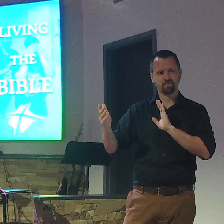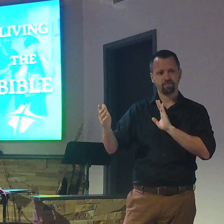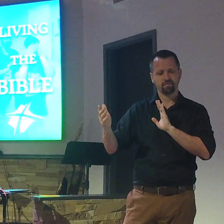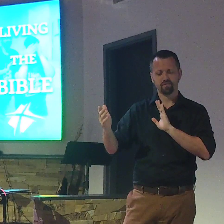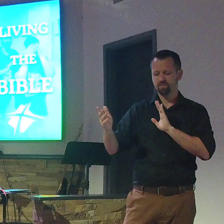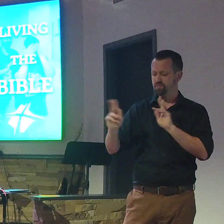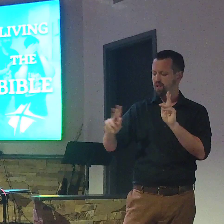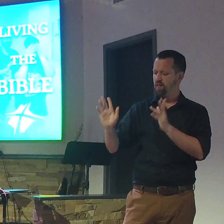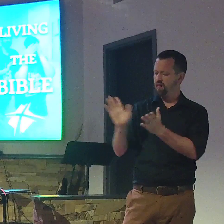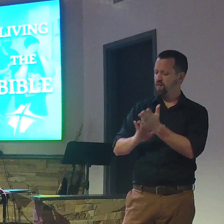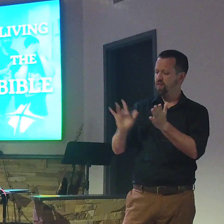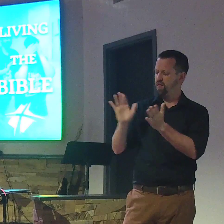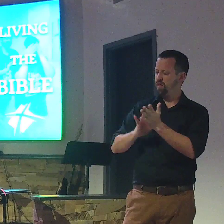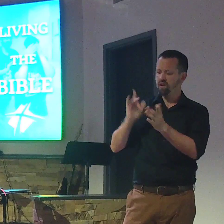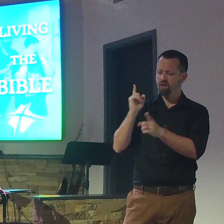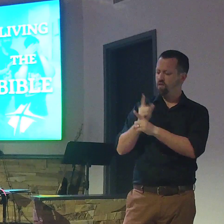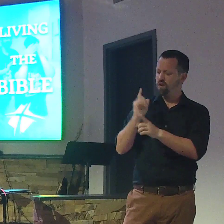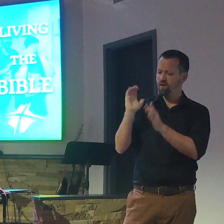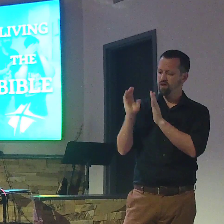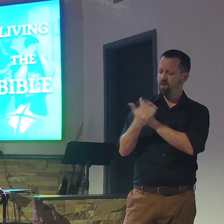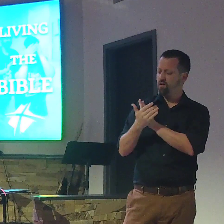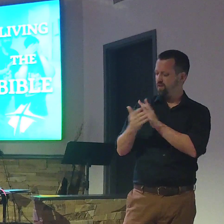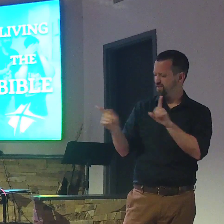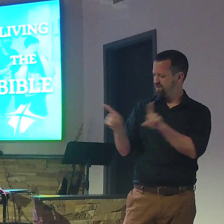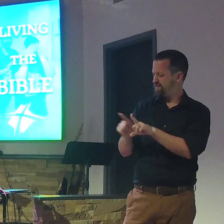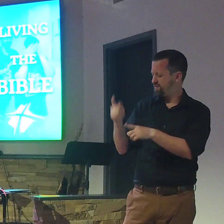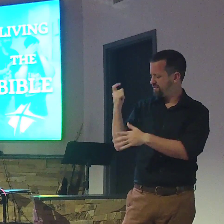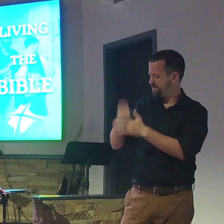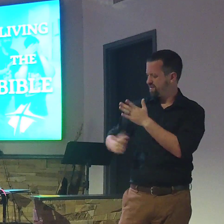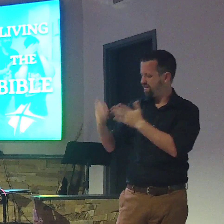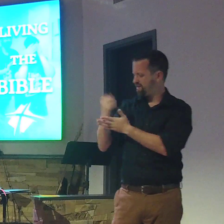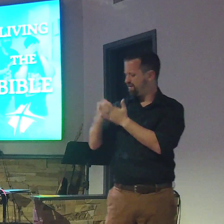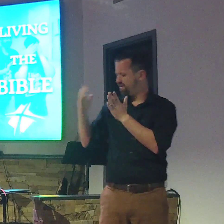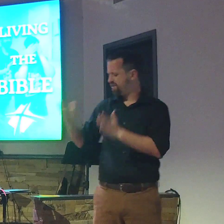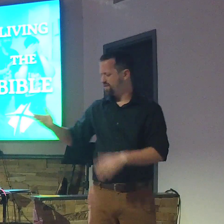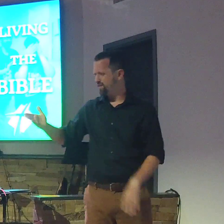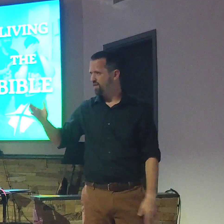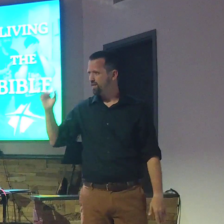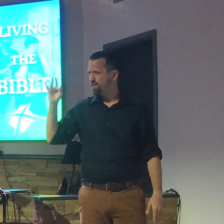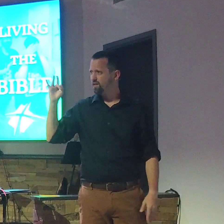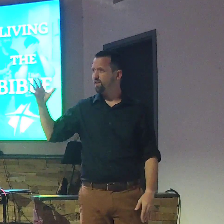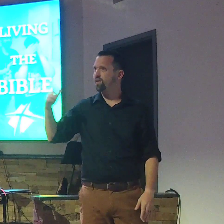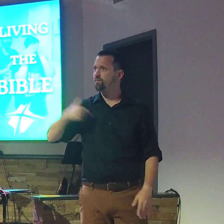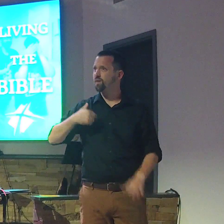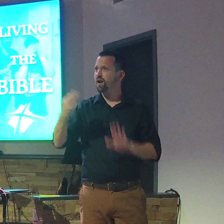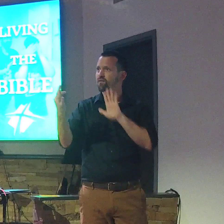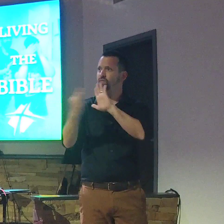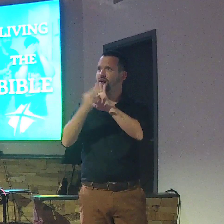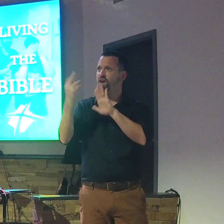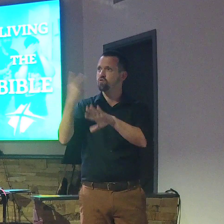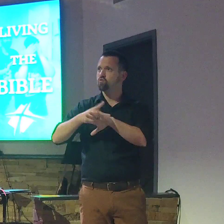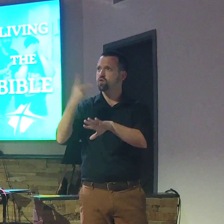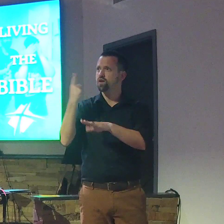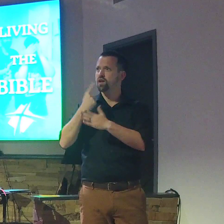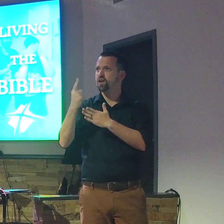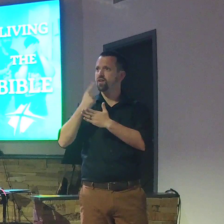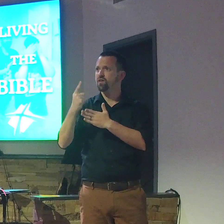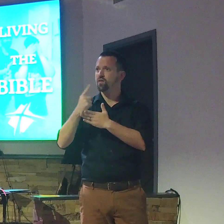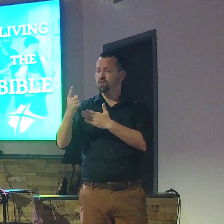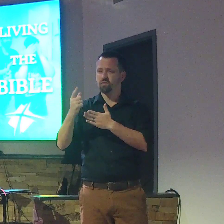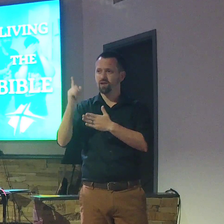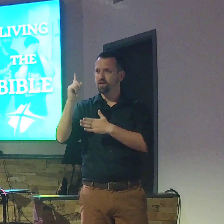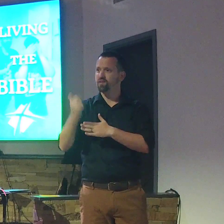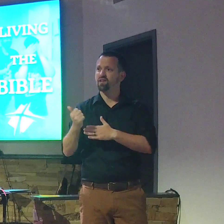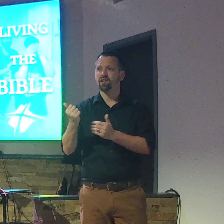Extortioners, unjust, adulterers, or even like this tax collector. I fast twice a week. I tithe of all that I